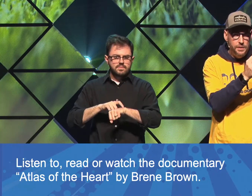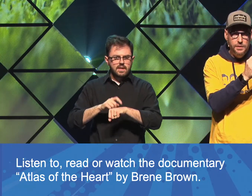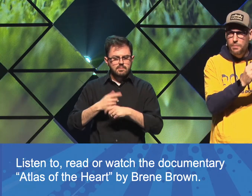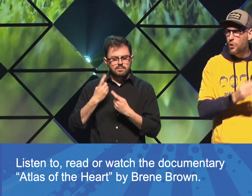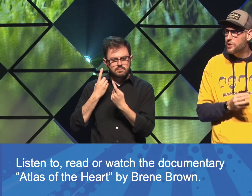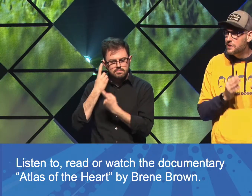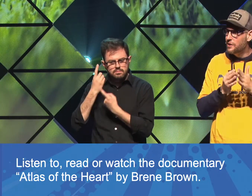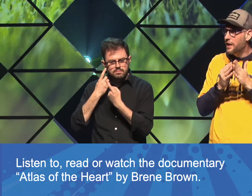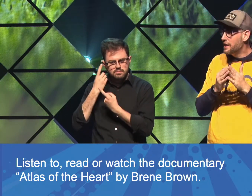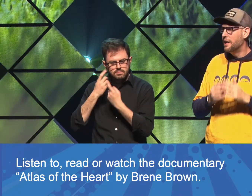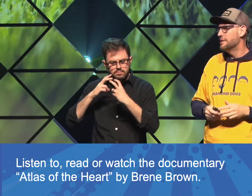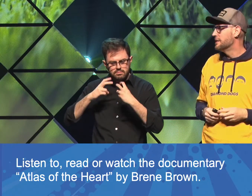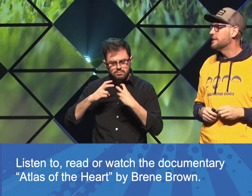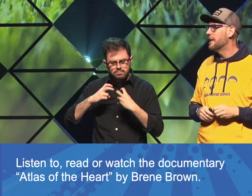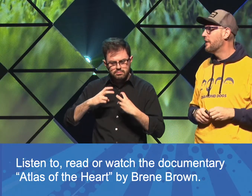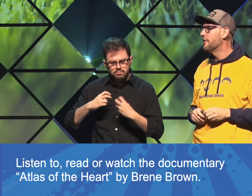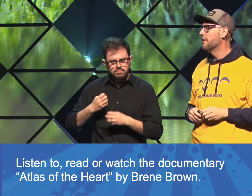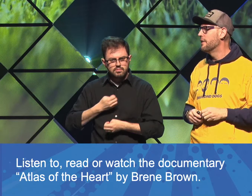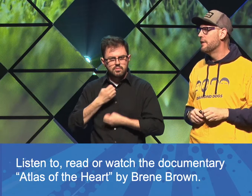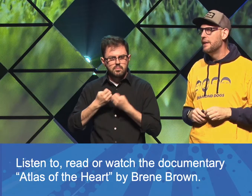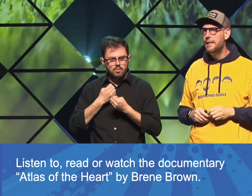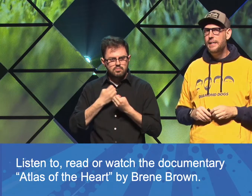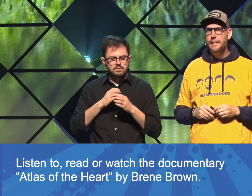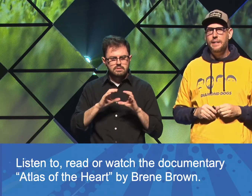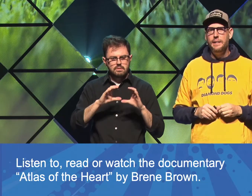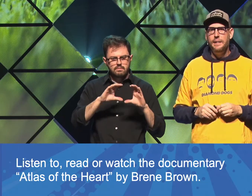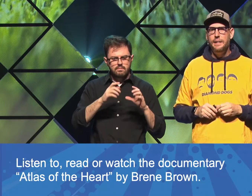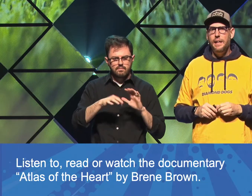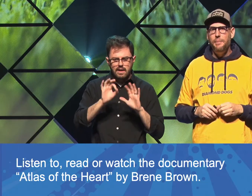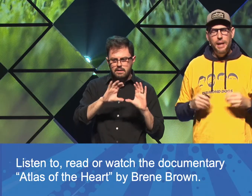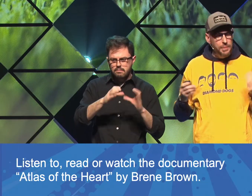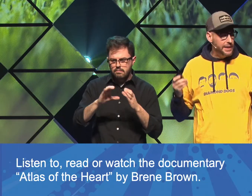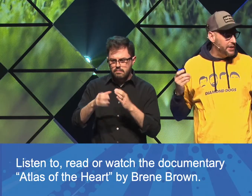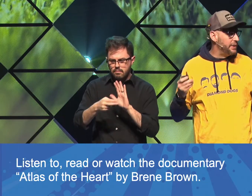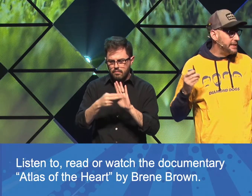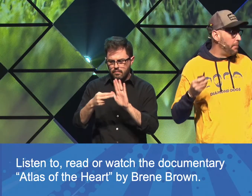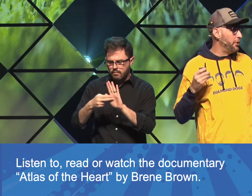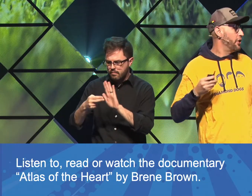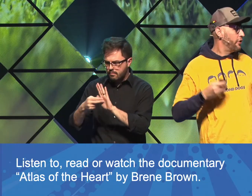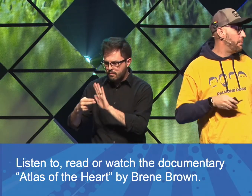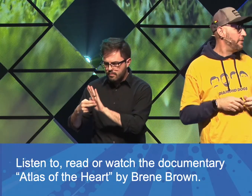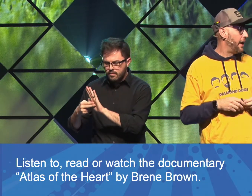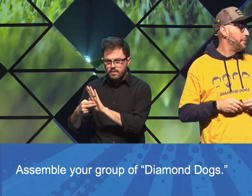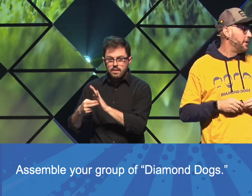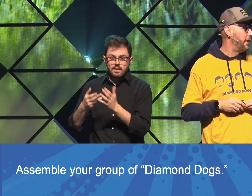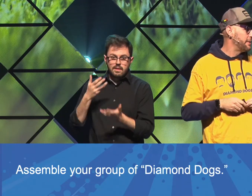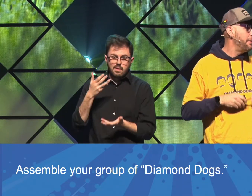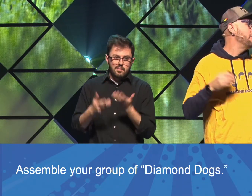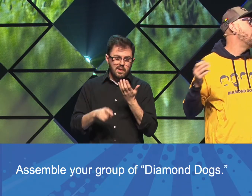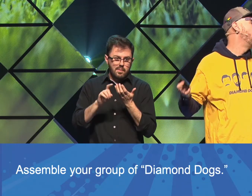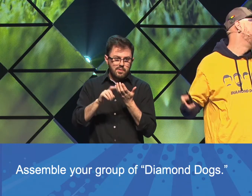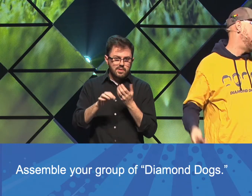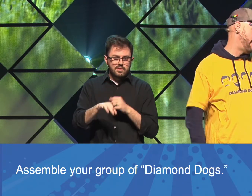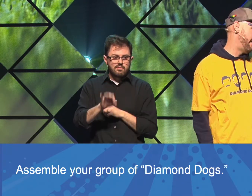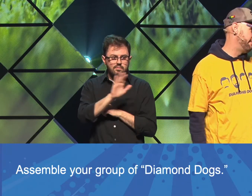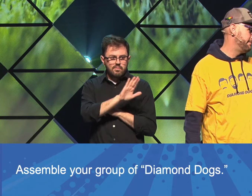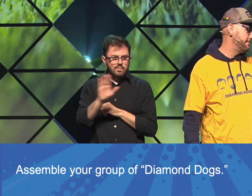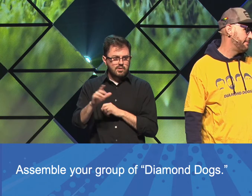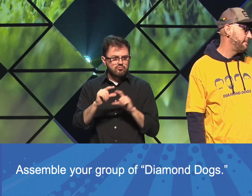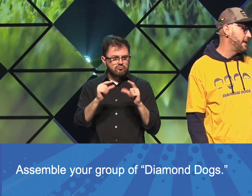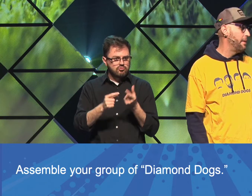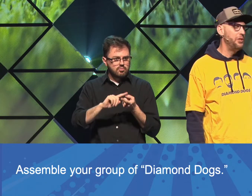group the emotions that are kind of cousins together. And maybe it's to assemble your group of diamond dogs. Maybe you know who they